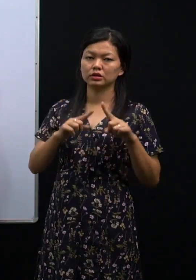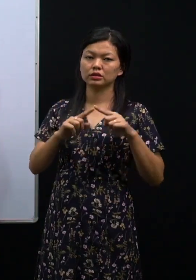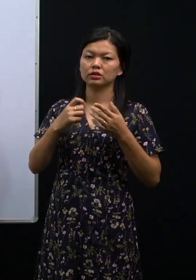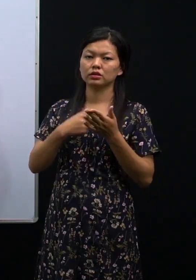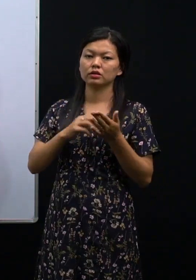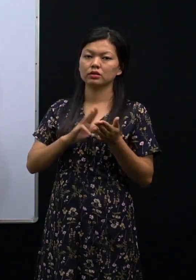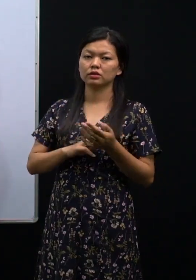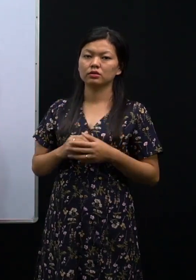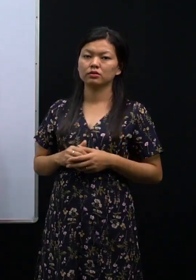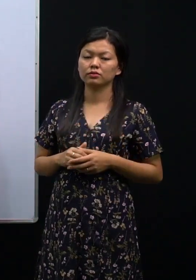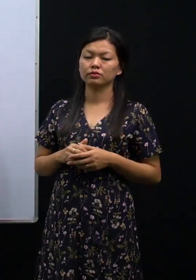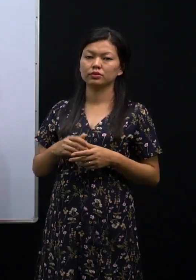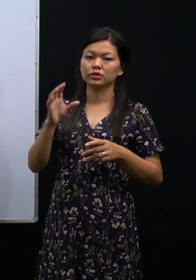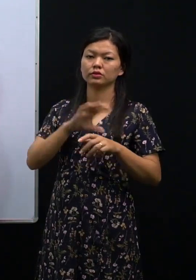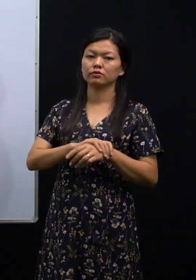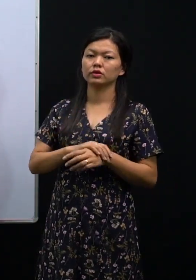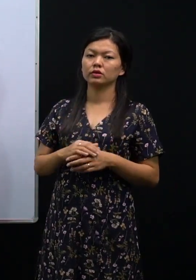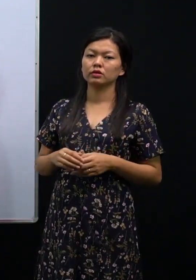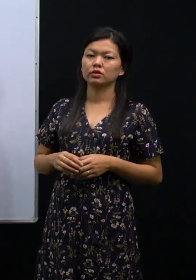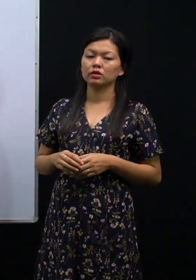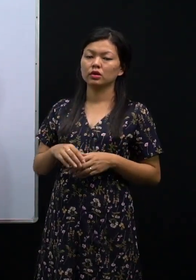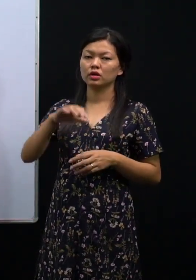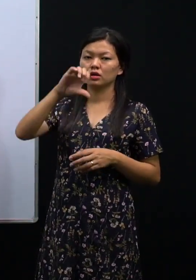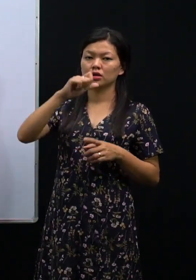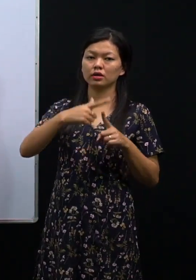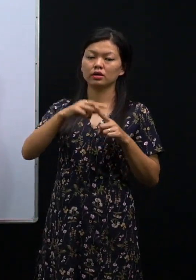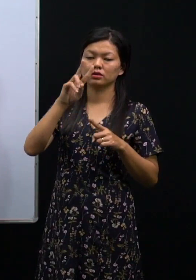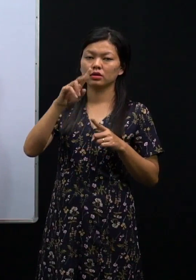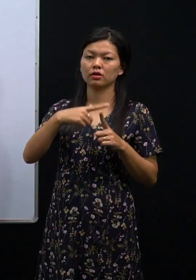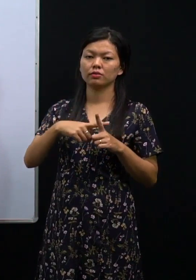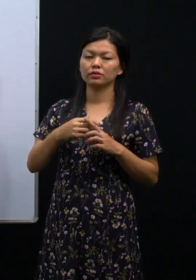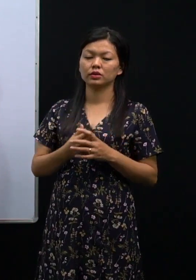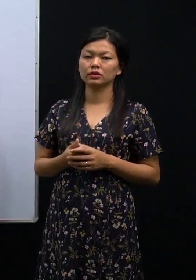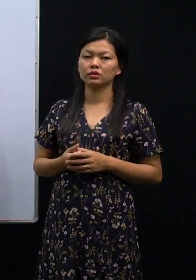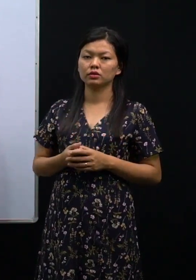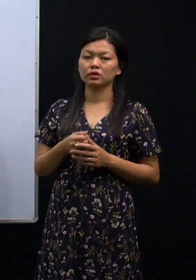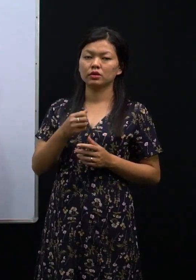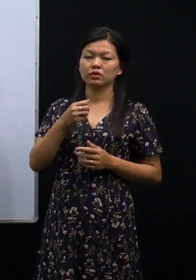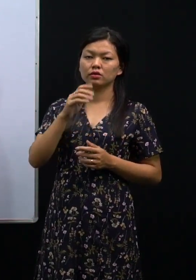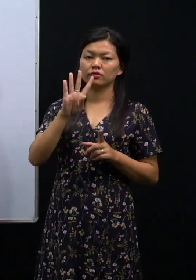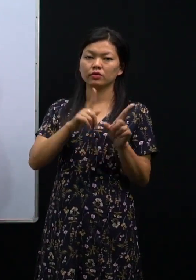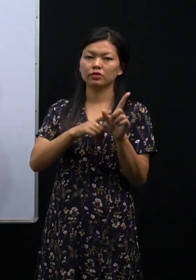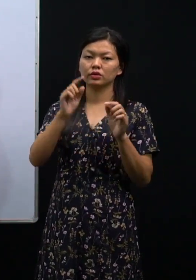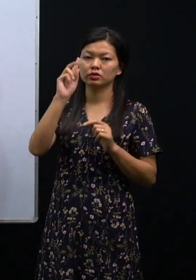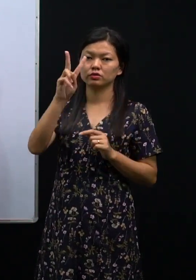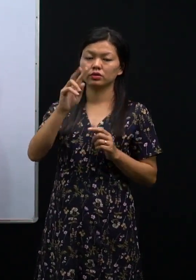one. So now 9x square plus 4y